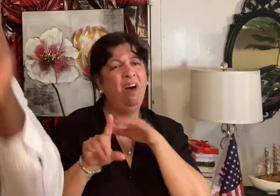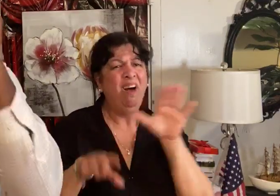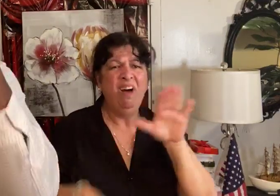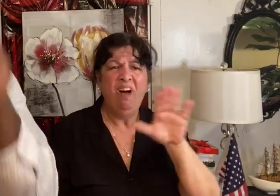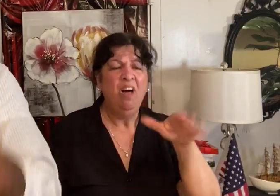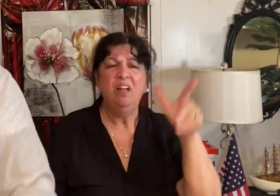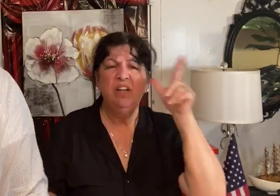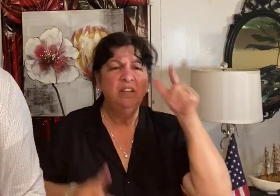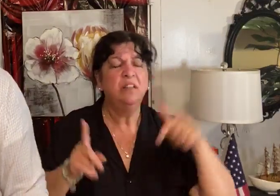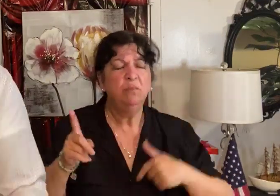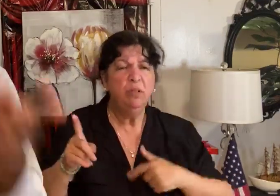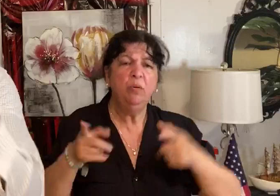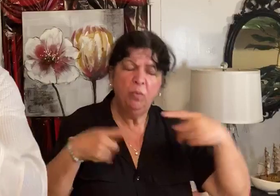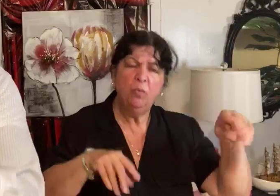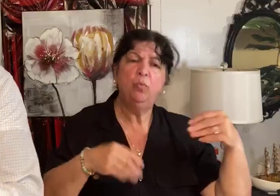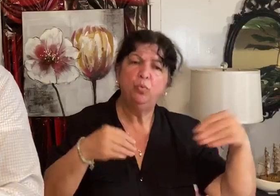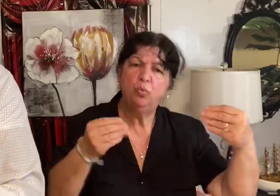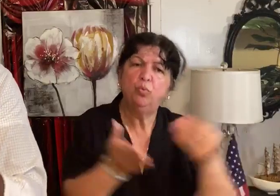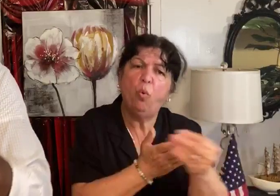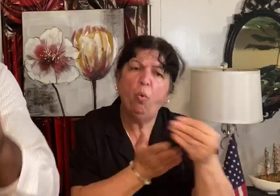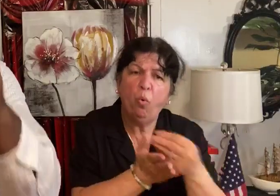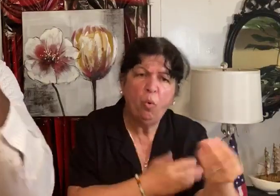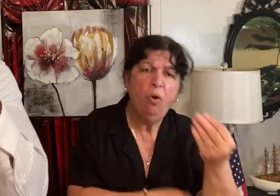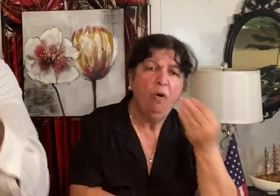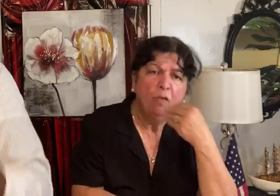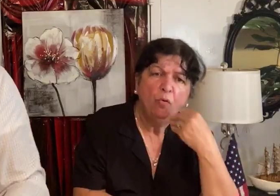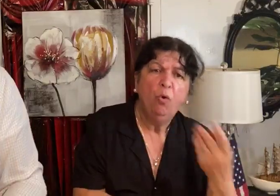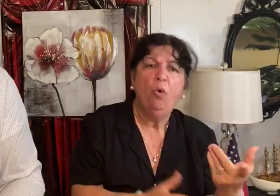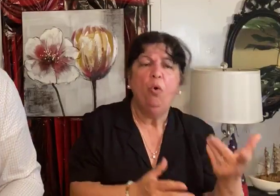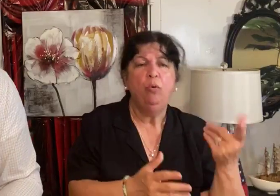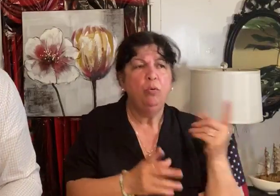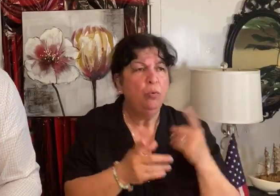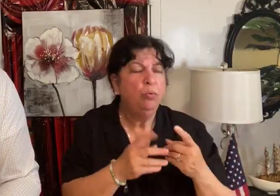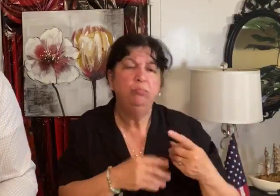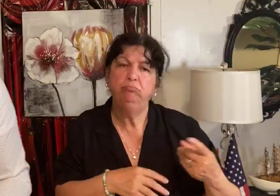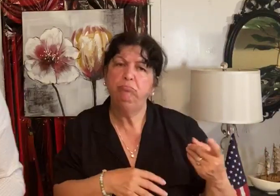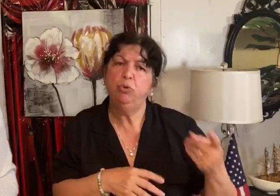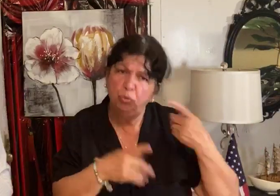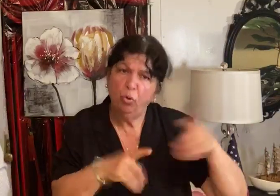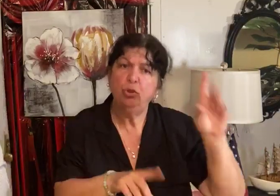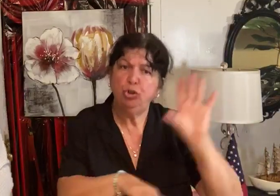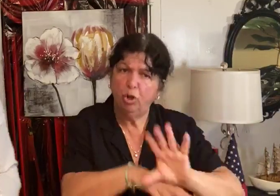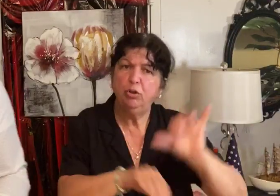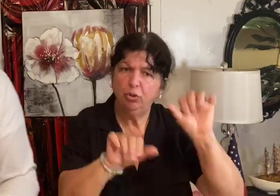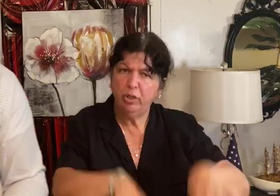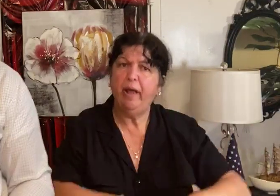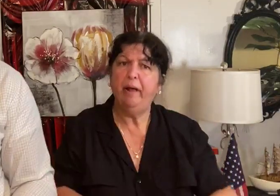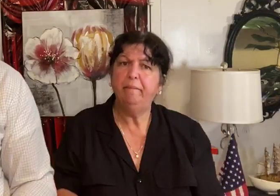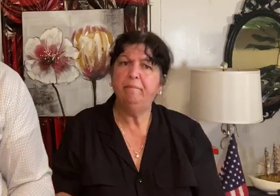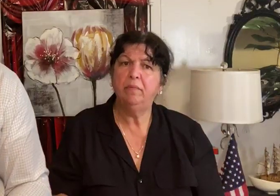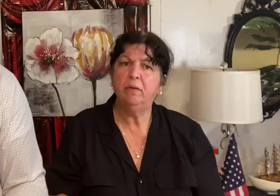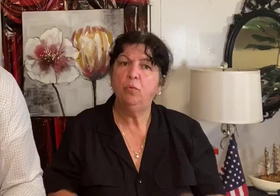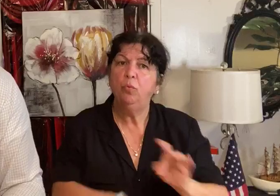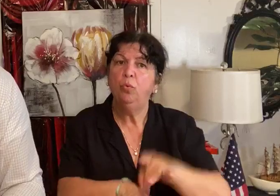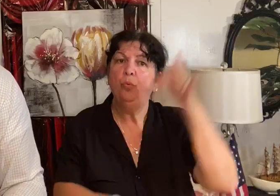work, if you can go to the supermarket, if you can go to the park, bless God, you can go to church. Glory to God.